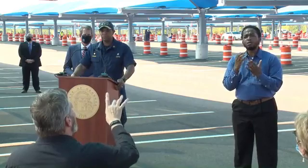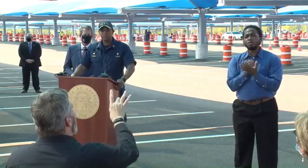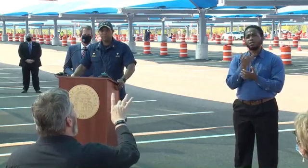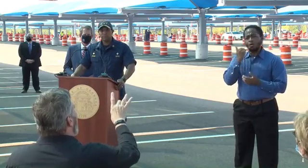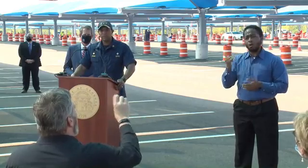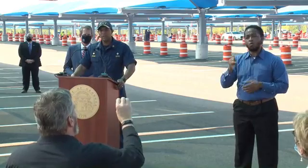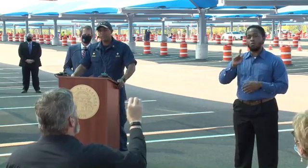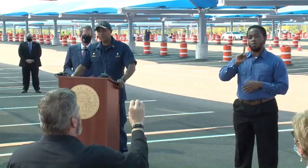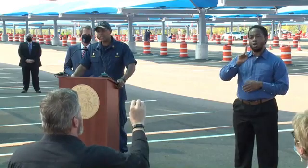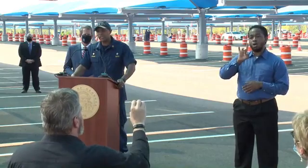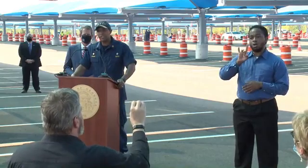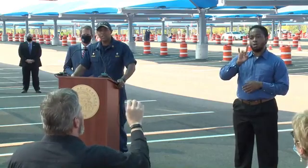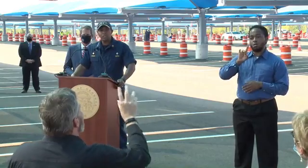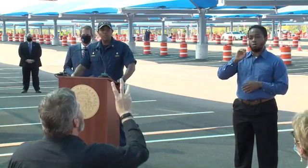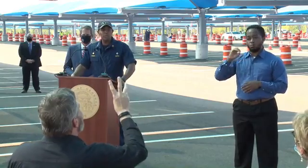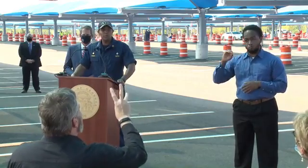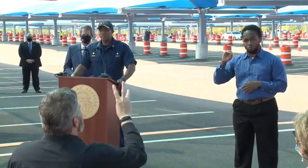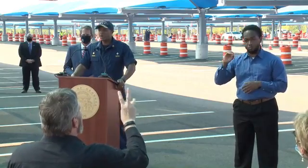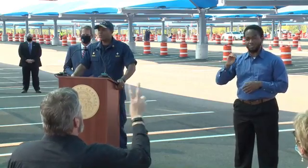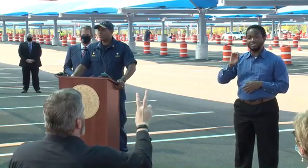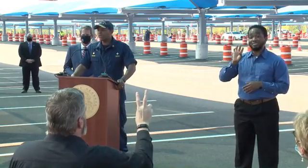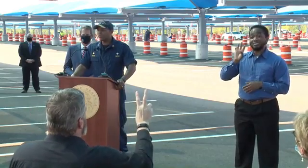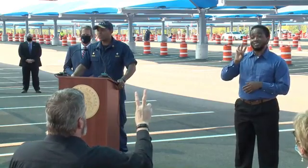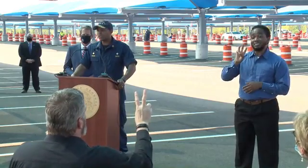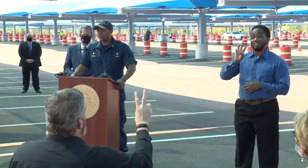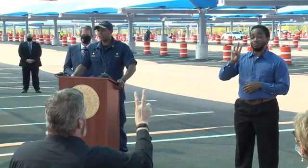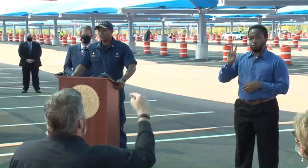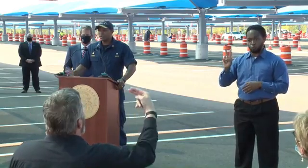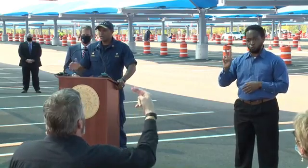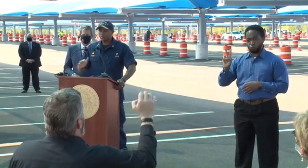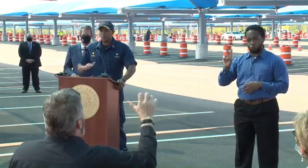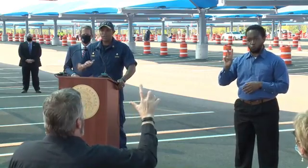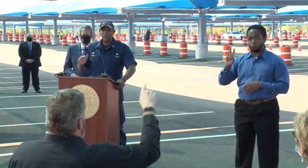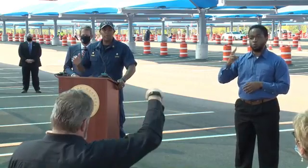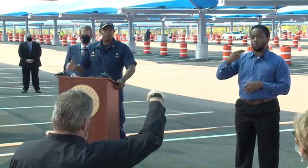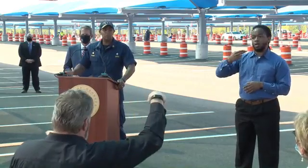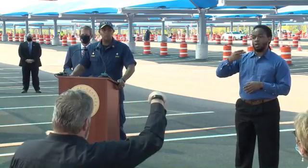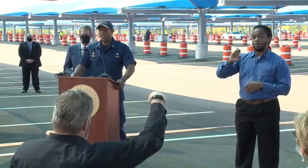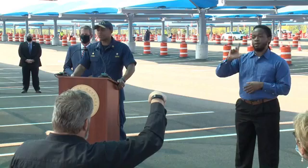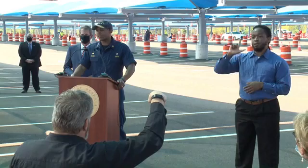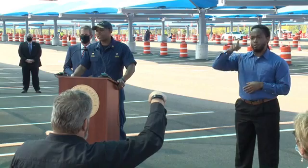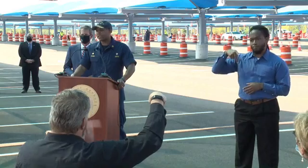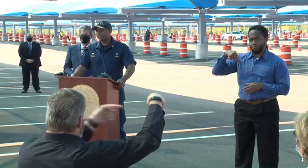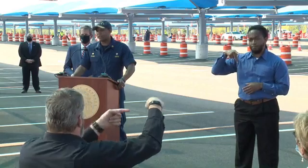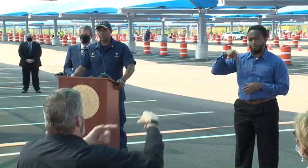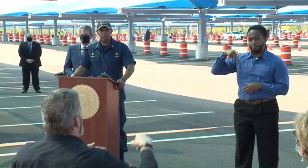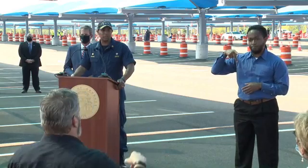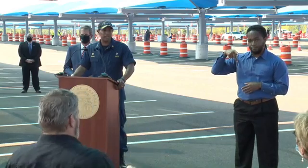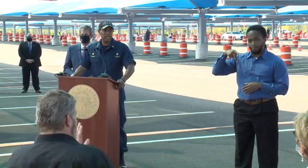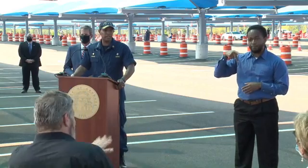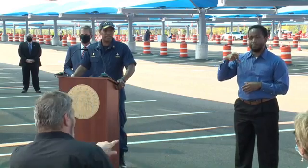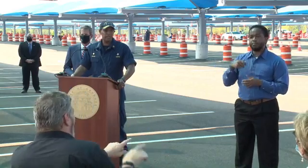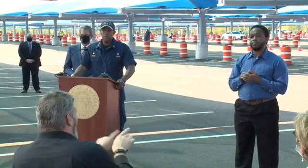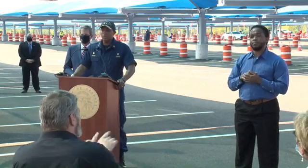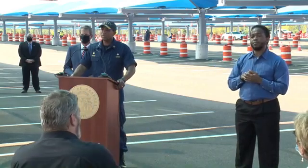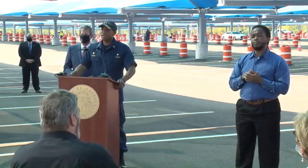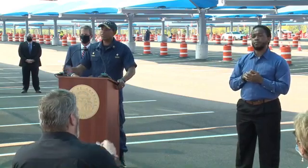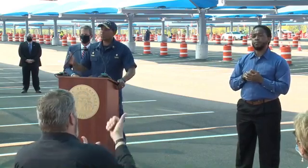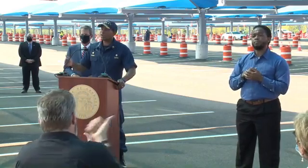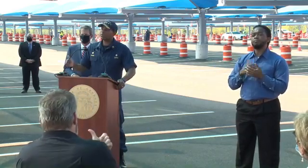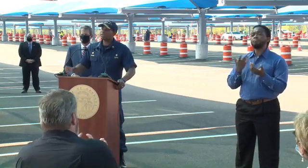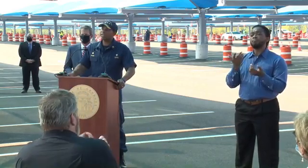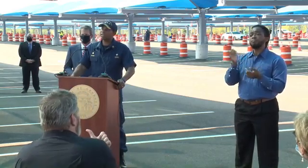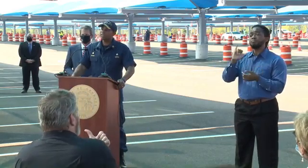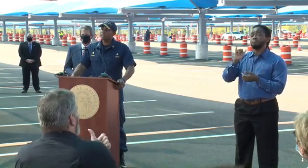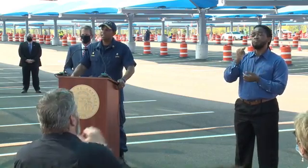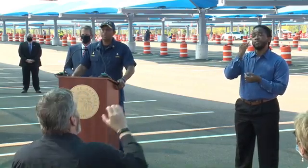1-800-662-HELP. Unfortunately, we know that opioid overdoses are going up 20% this year compared to last year. We know that